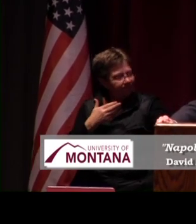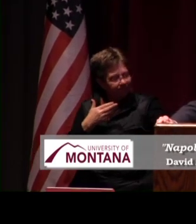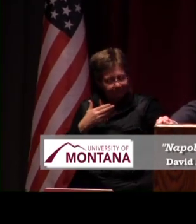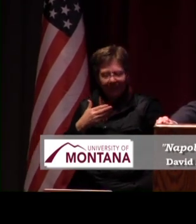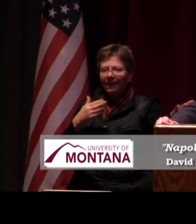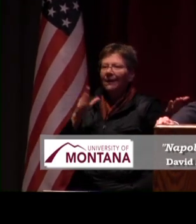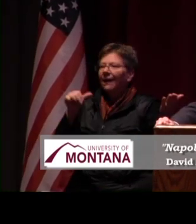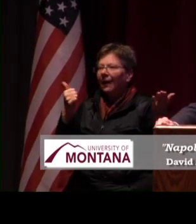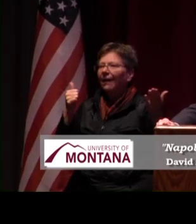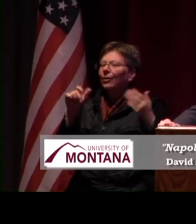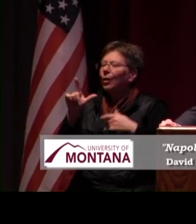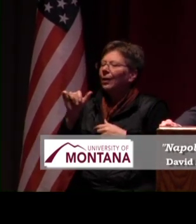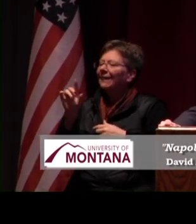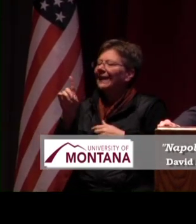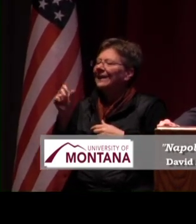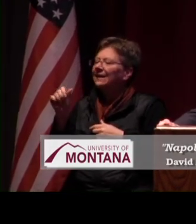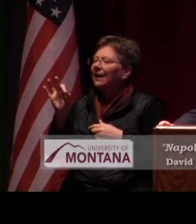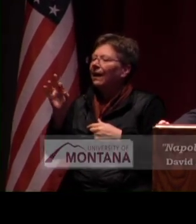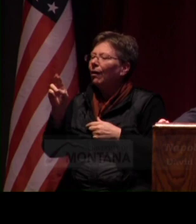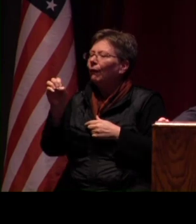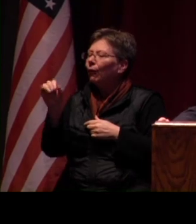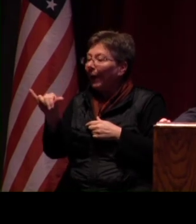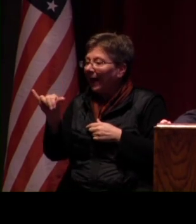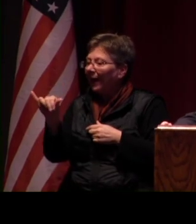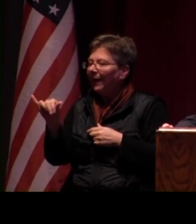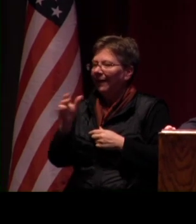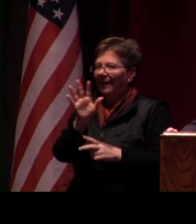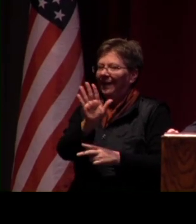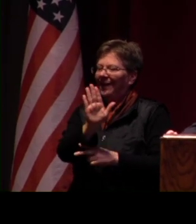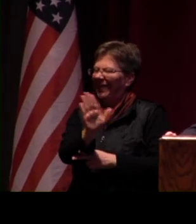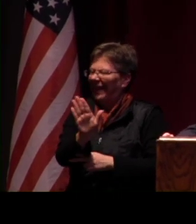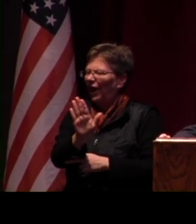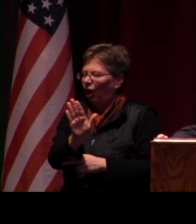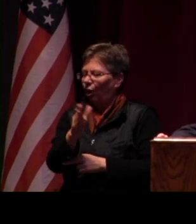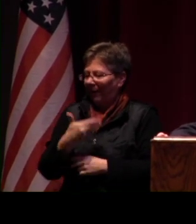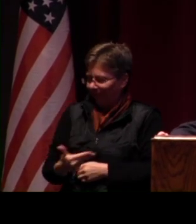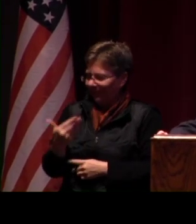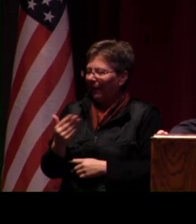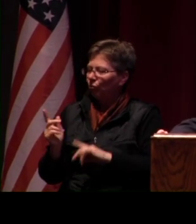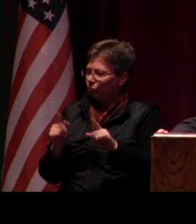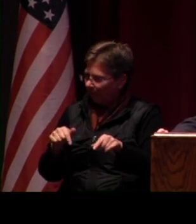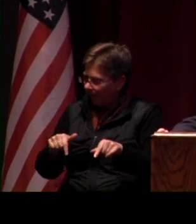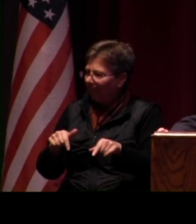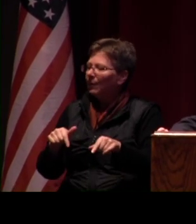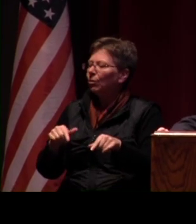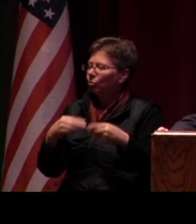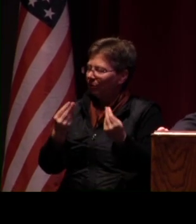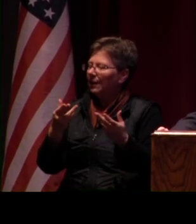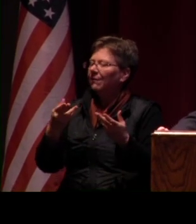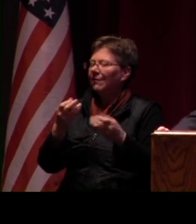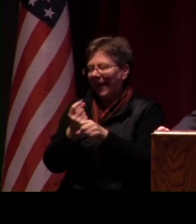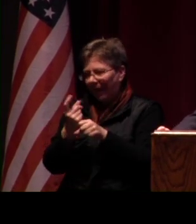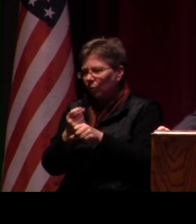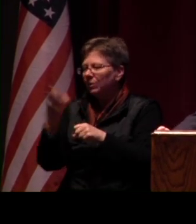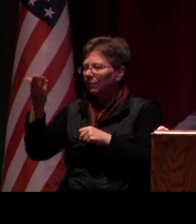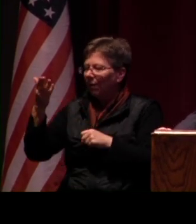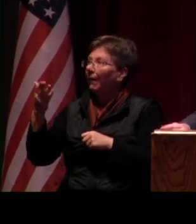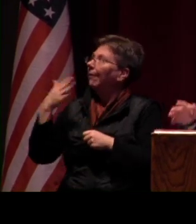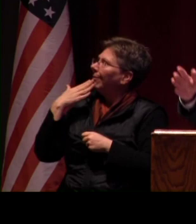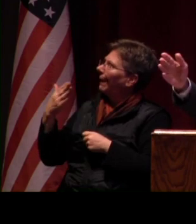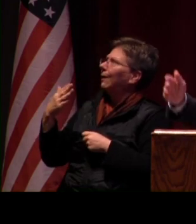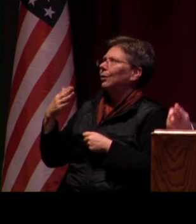Professor Linda Fry for their very kind invitation to come here and give the annual Swanberg Lecture. I'm very grateful to Mr. Arnold